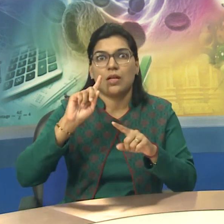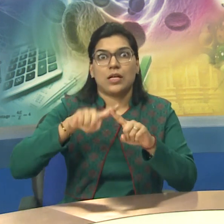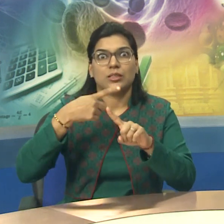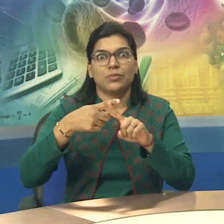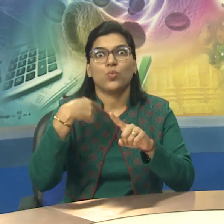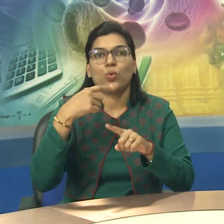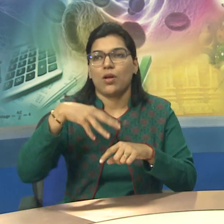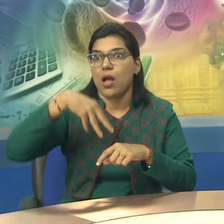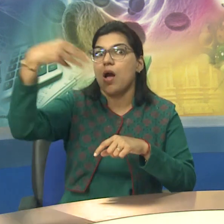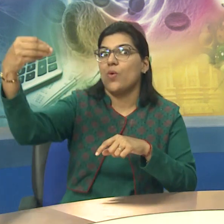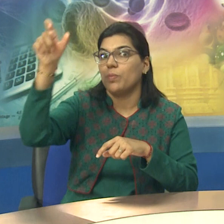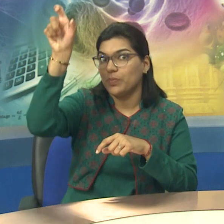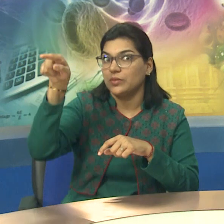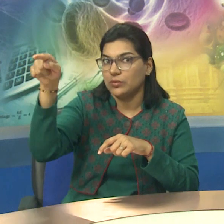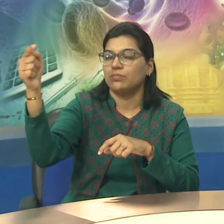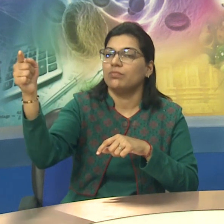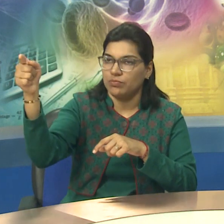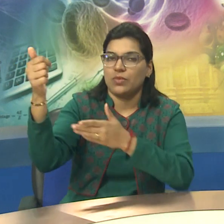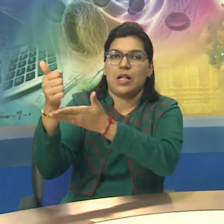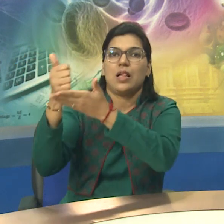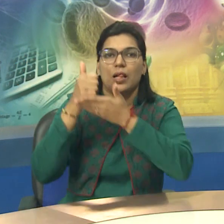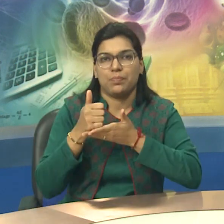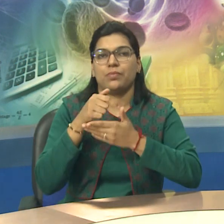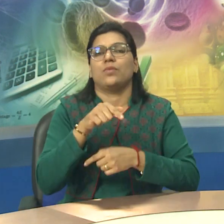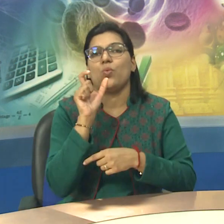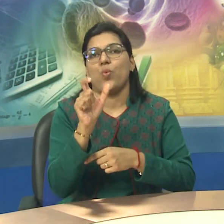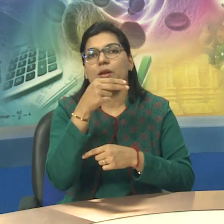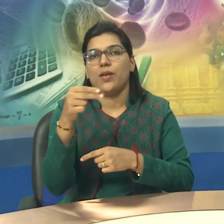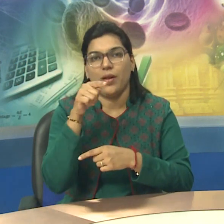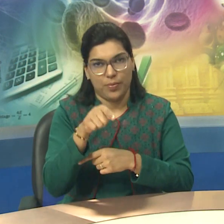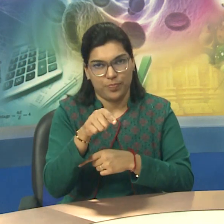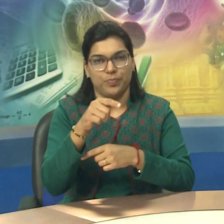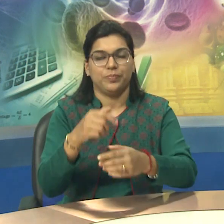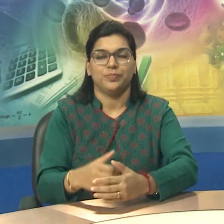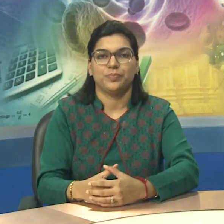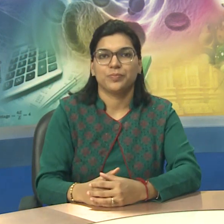How outsourcing work, how business take outsourcing from others' company.